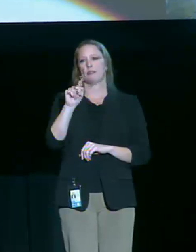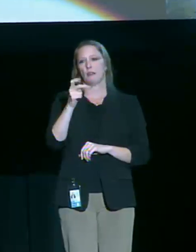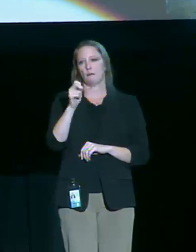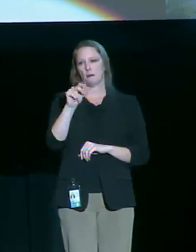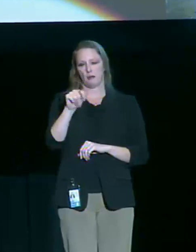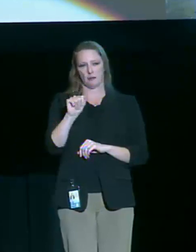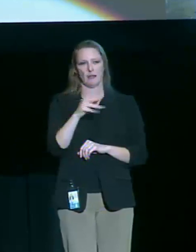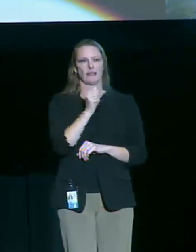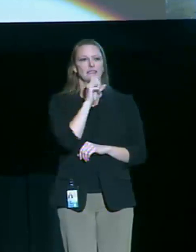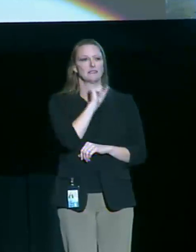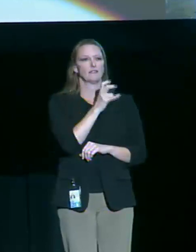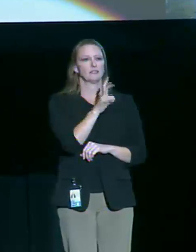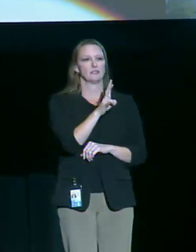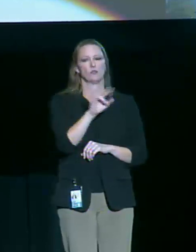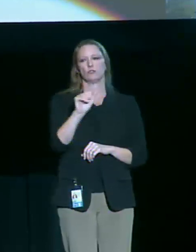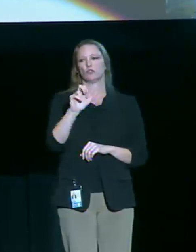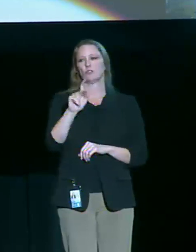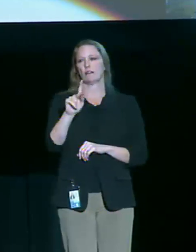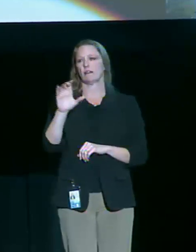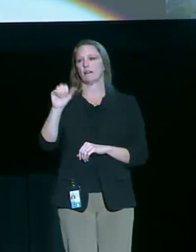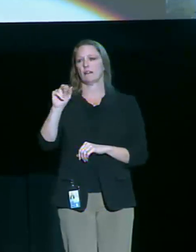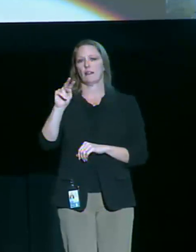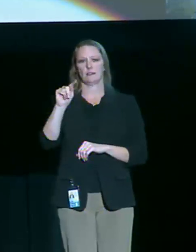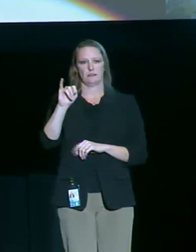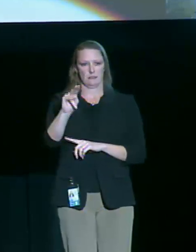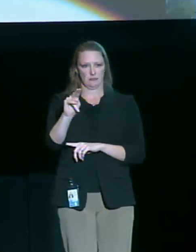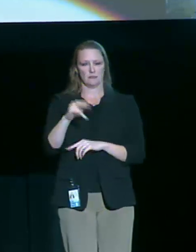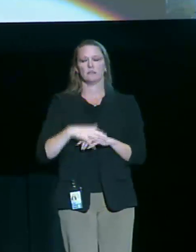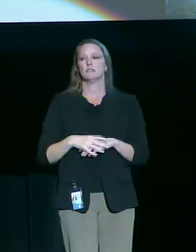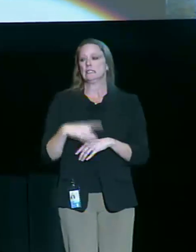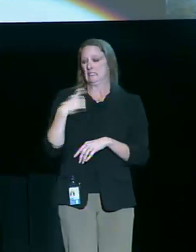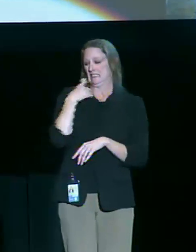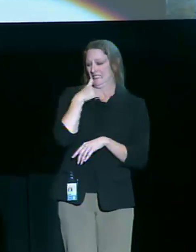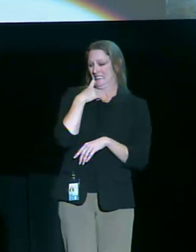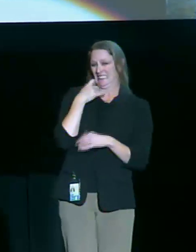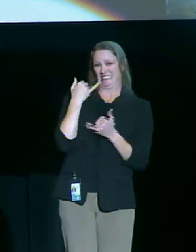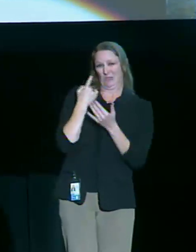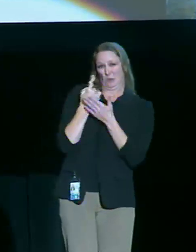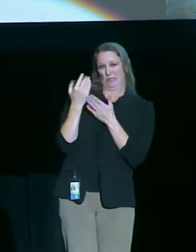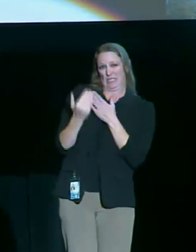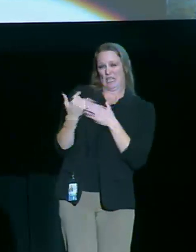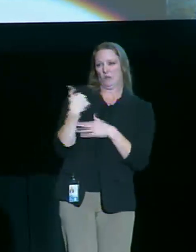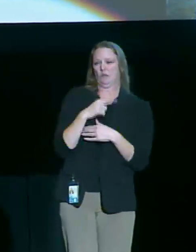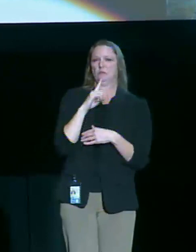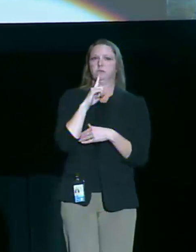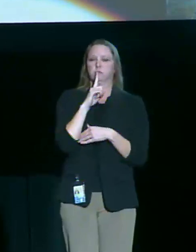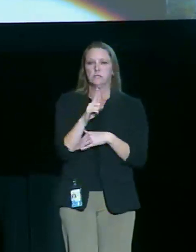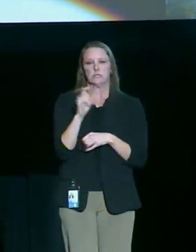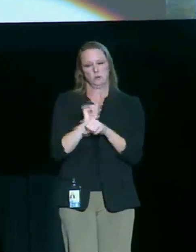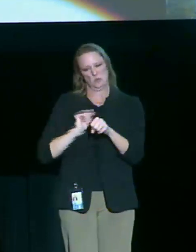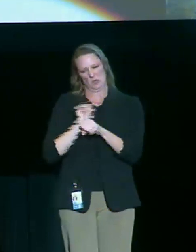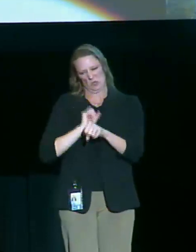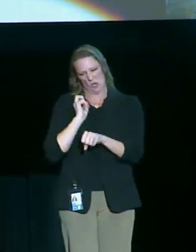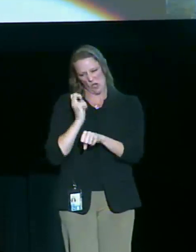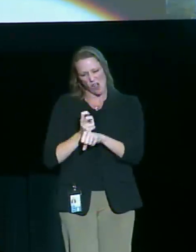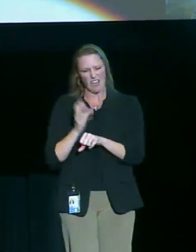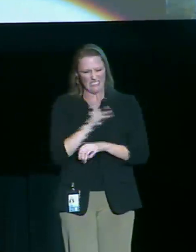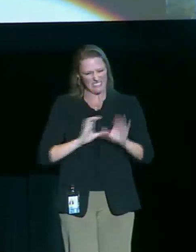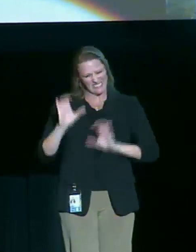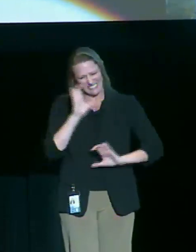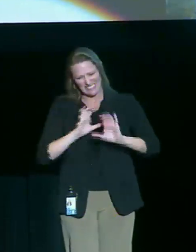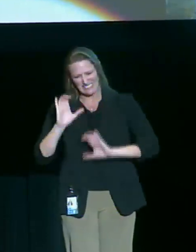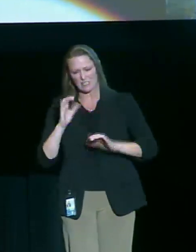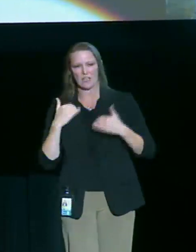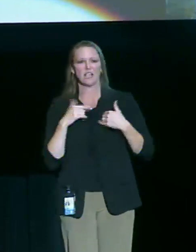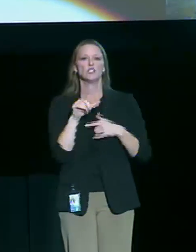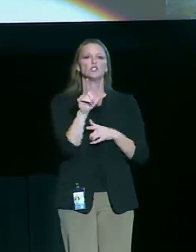Jack Canton. We had a very big push this last weekend to try to locate them. We had 20 different